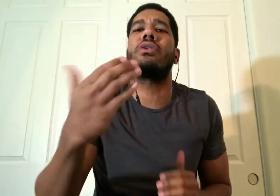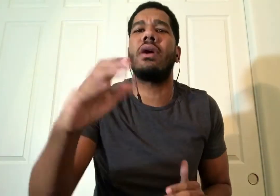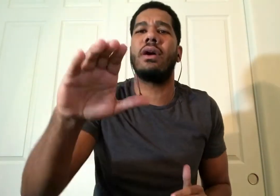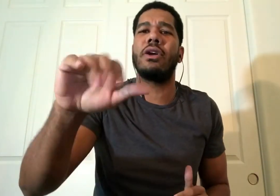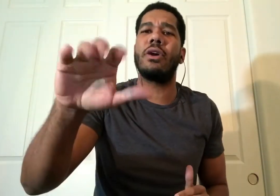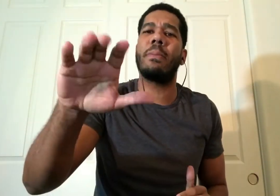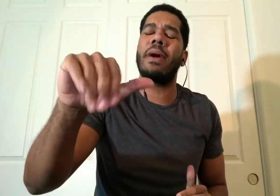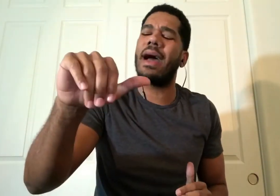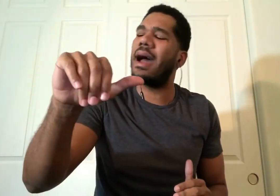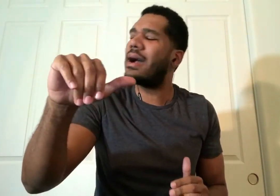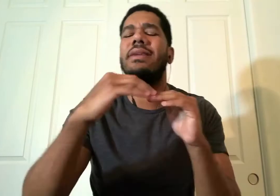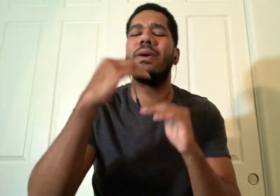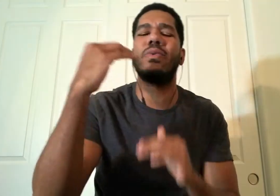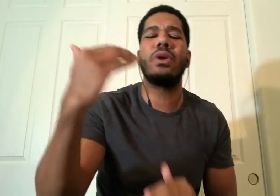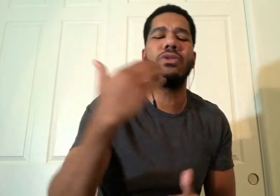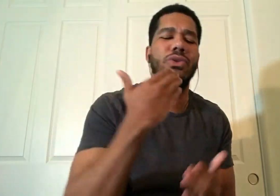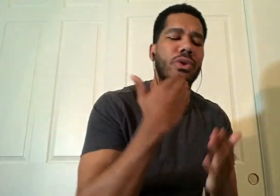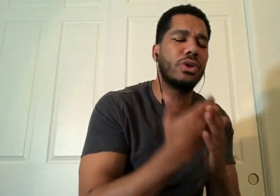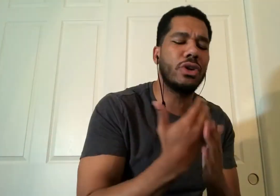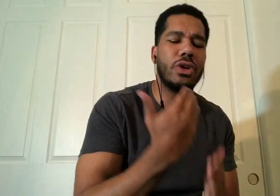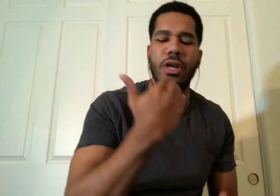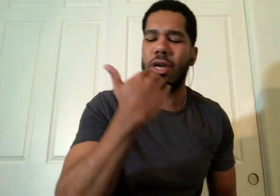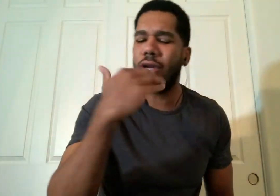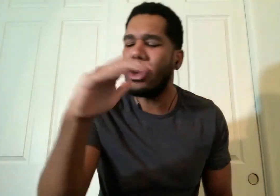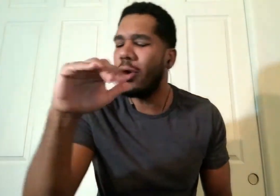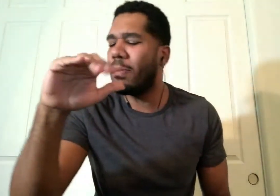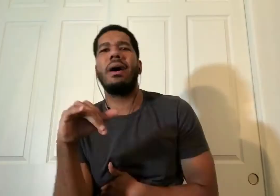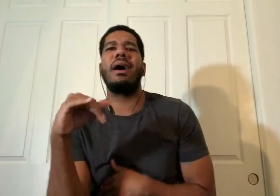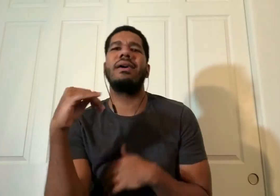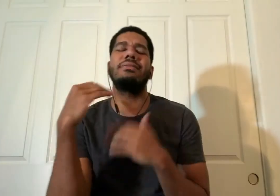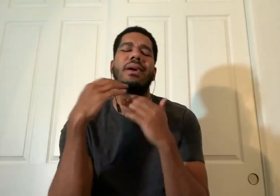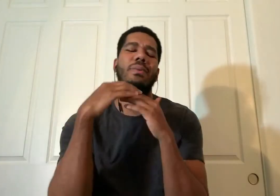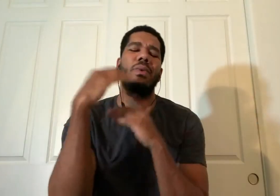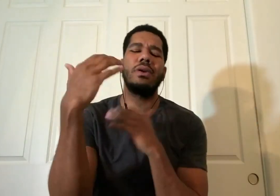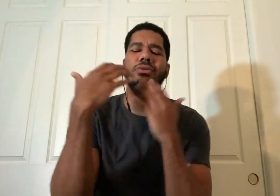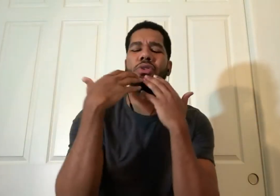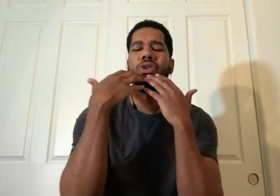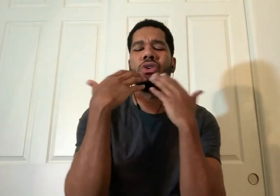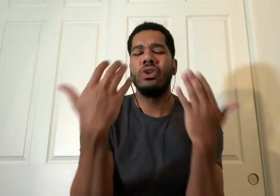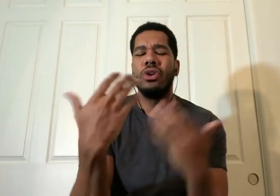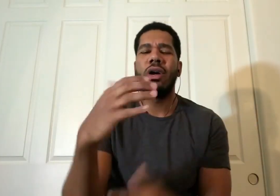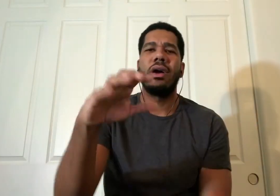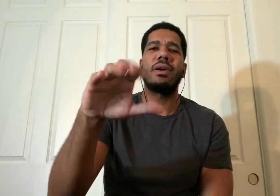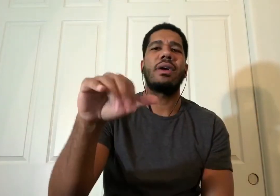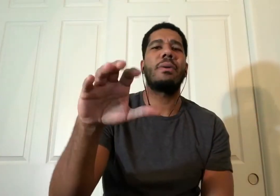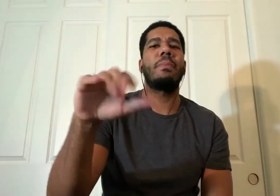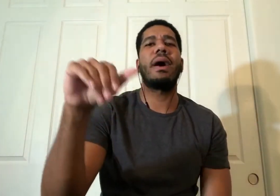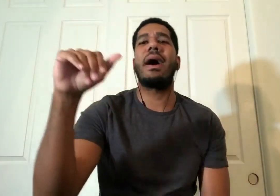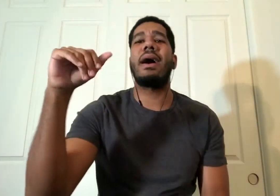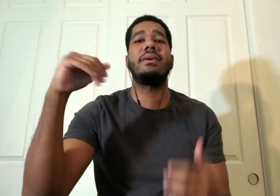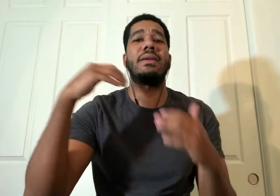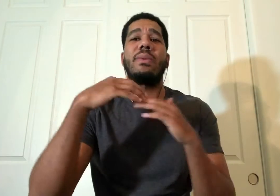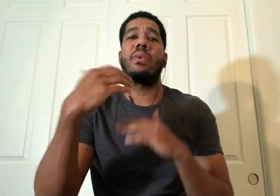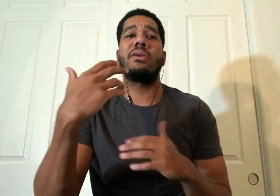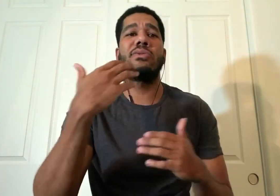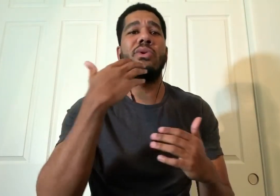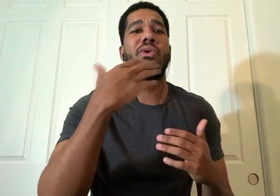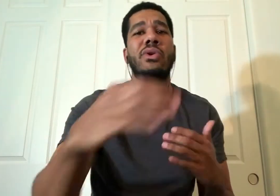at goodbyes. I'm way too good at goodbyes. I'm way too good at goodbyes. I'm way too good